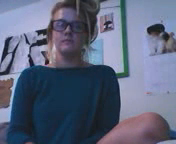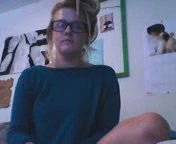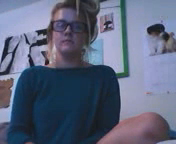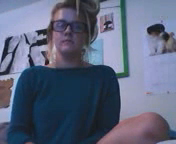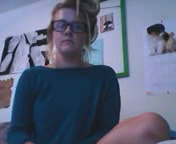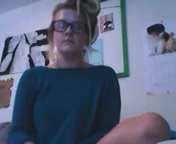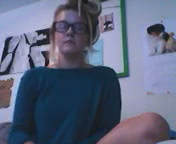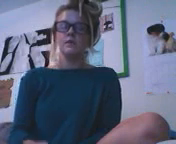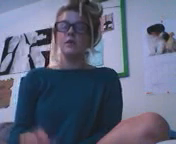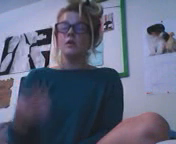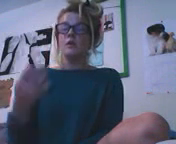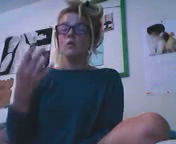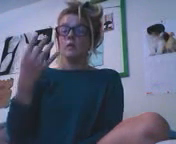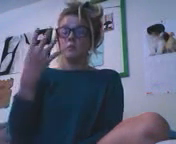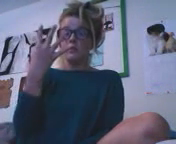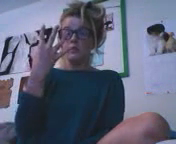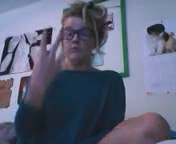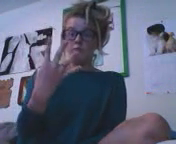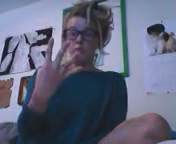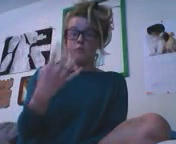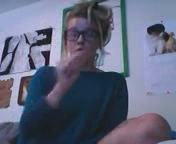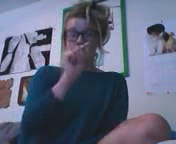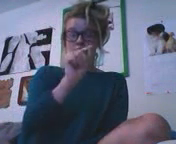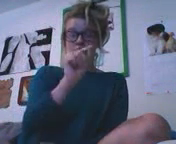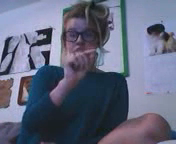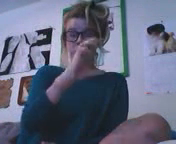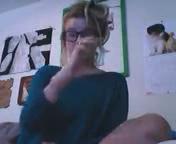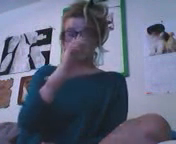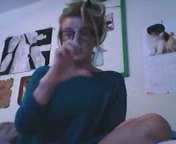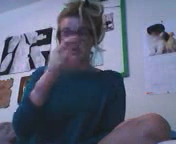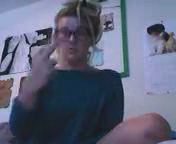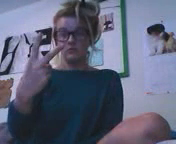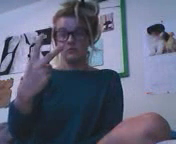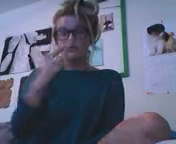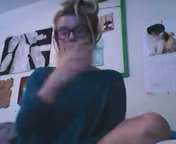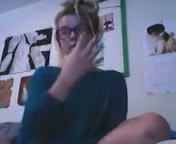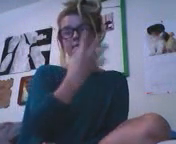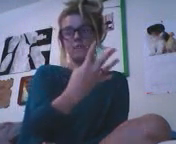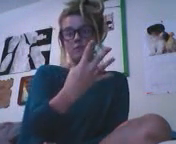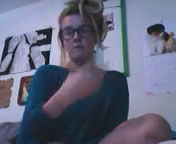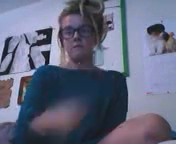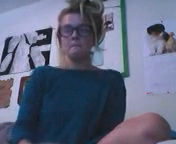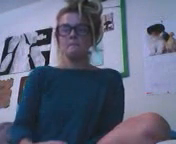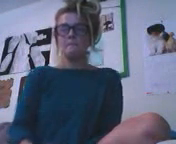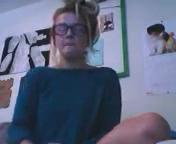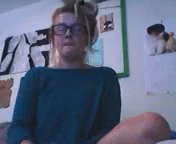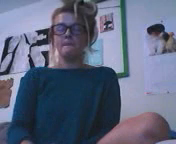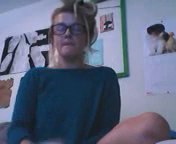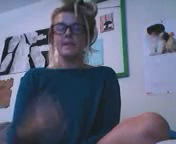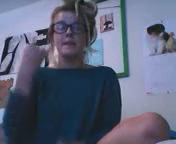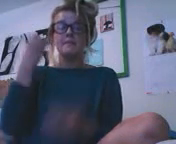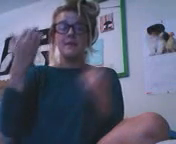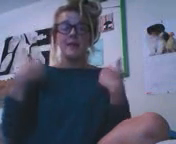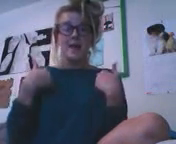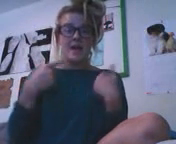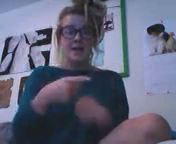molecules of Cl2, that now means that we have 8 chlorine atoms on our reactant side. And remember, I chose to add